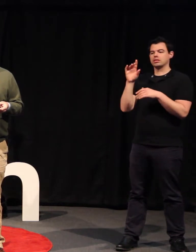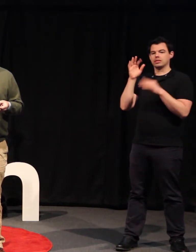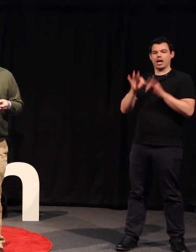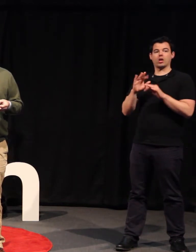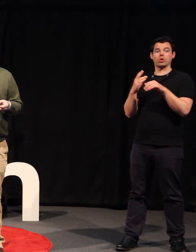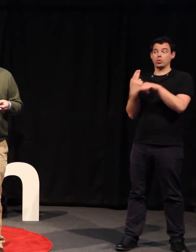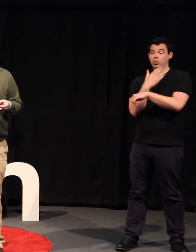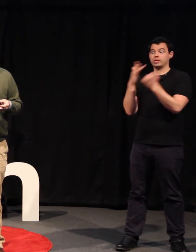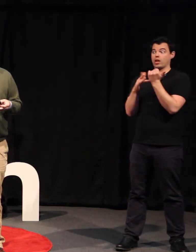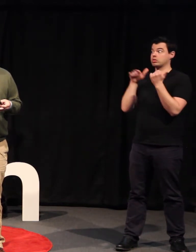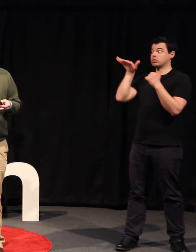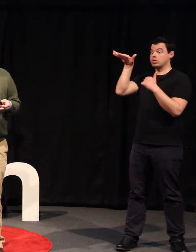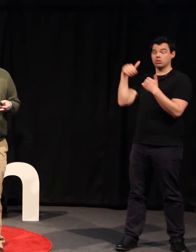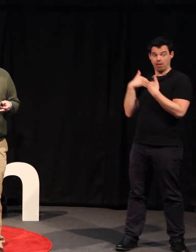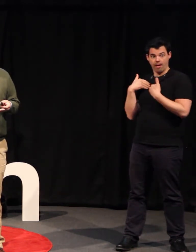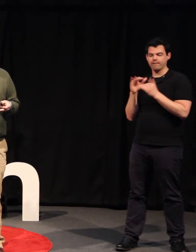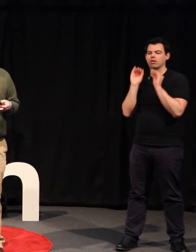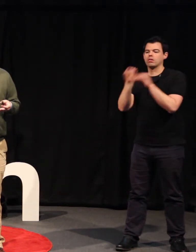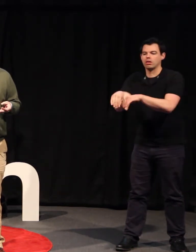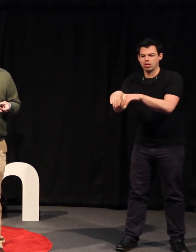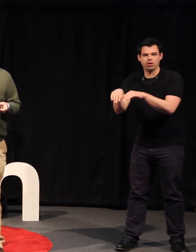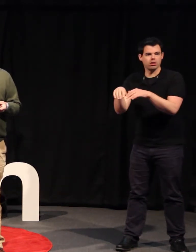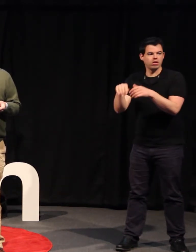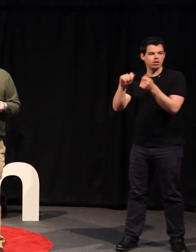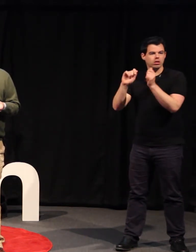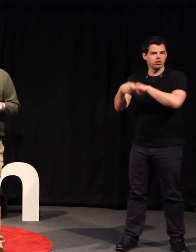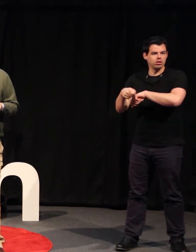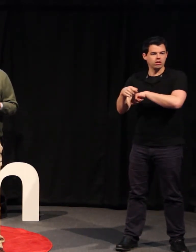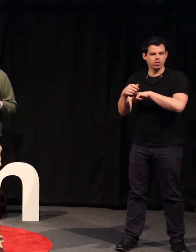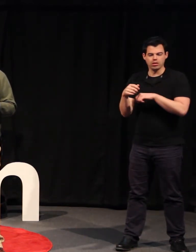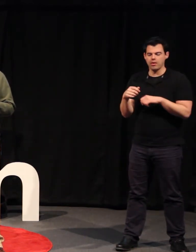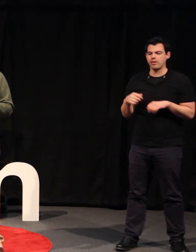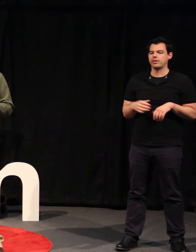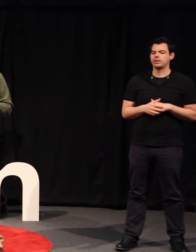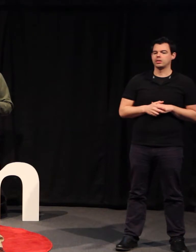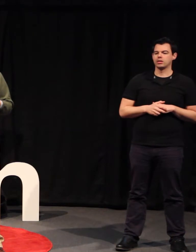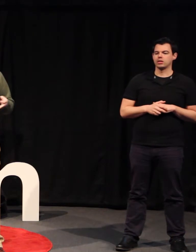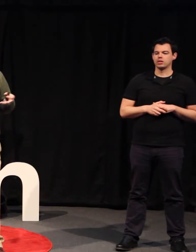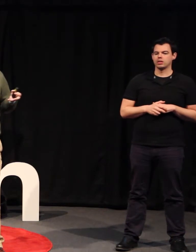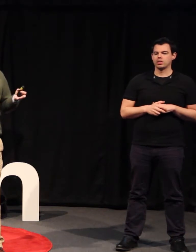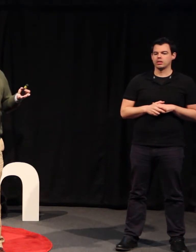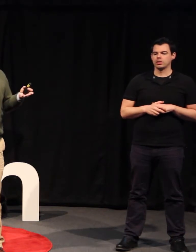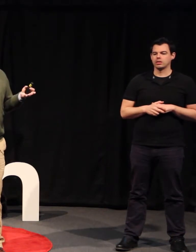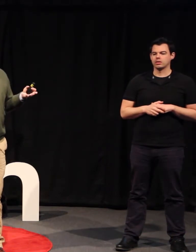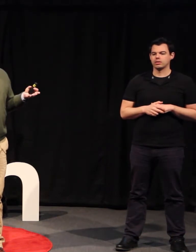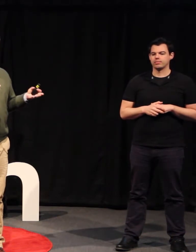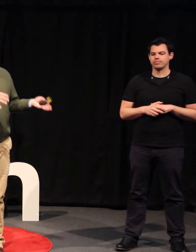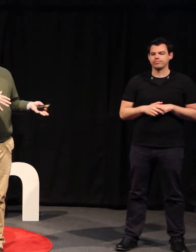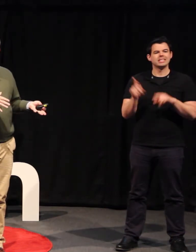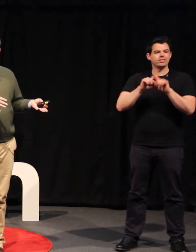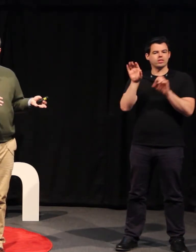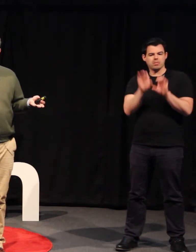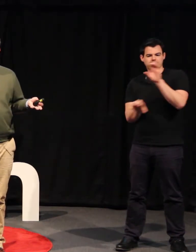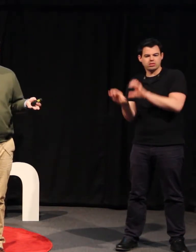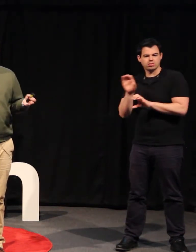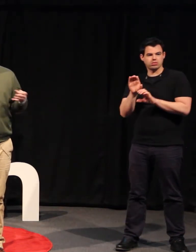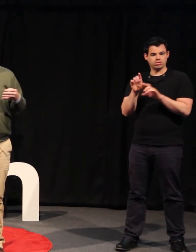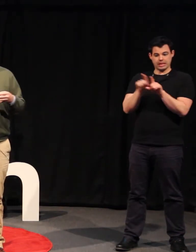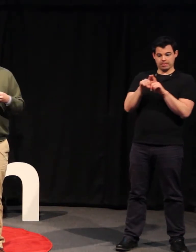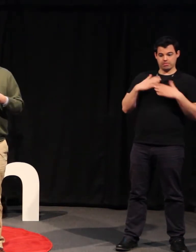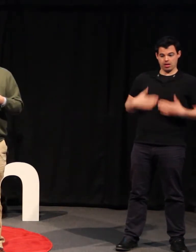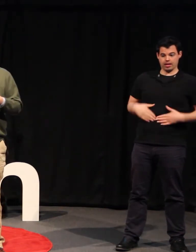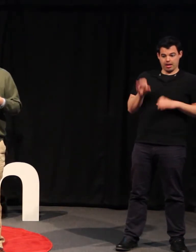technology that can remove organic compounds like the ones that the bodies of these